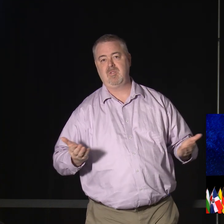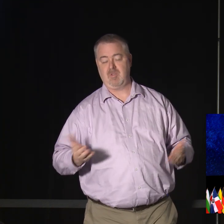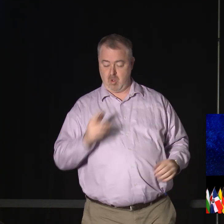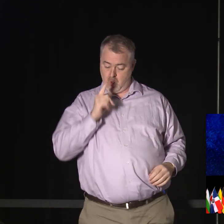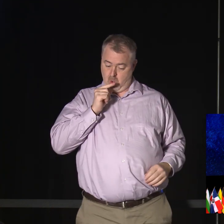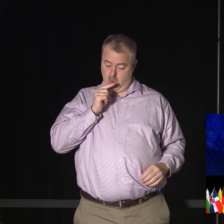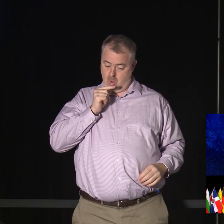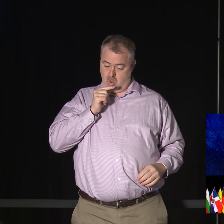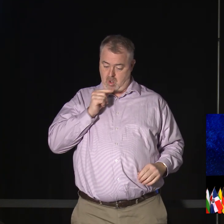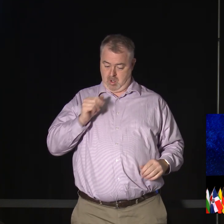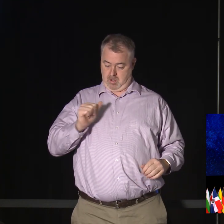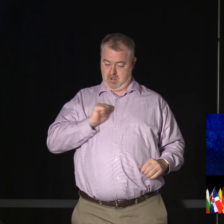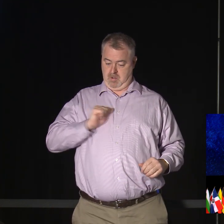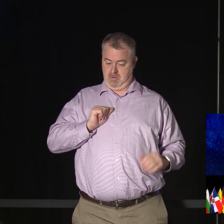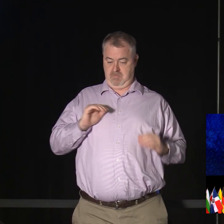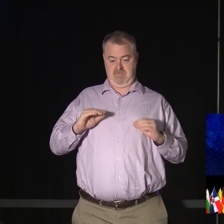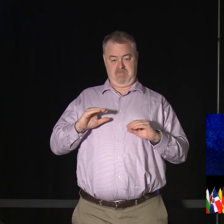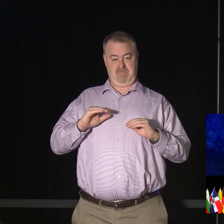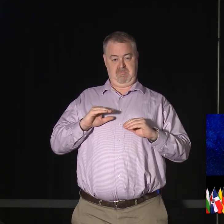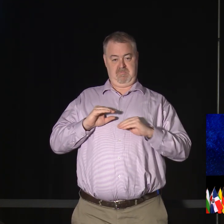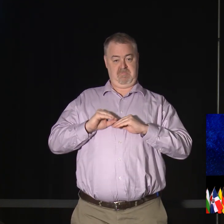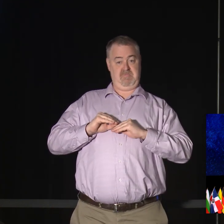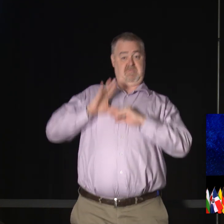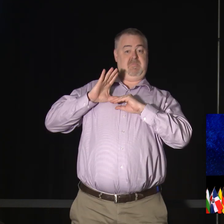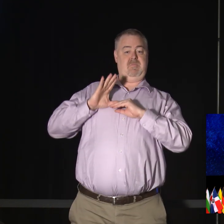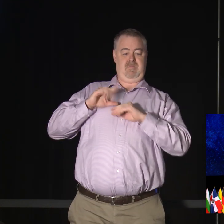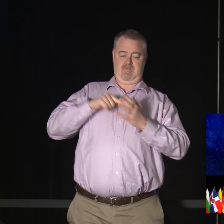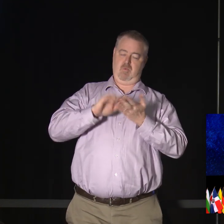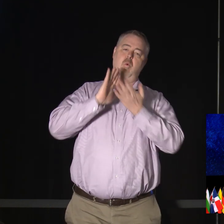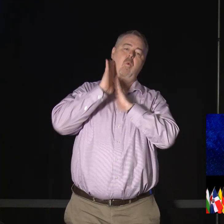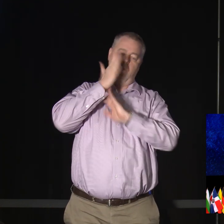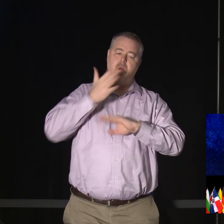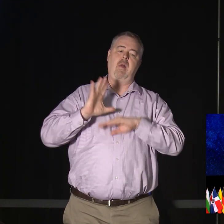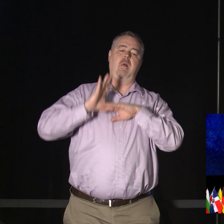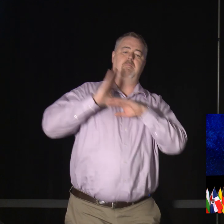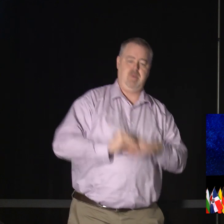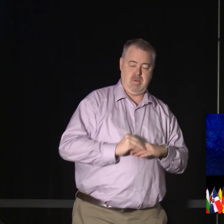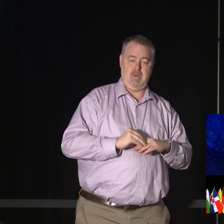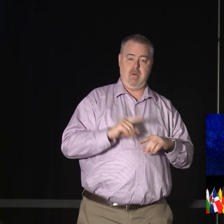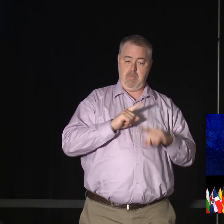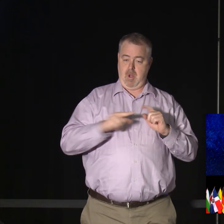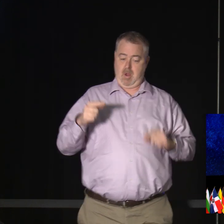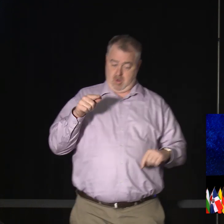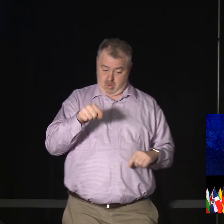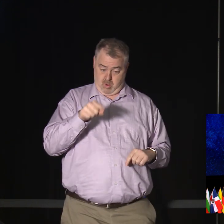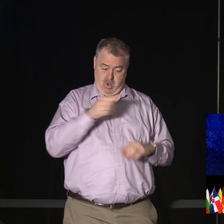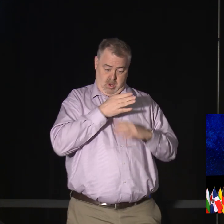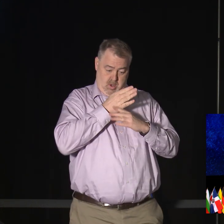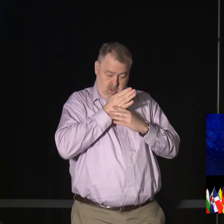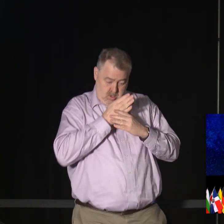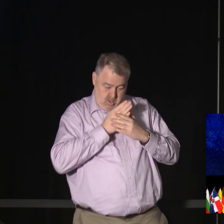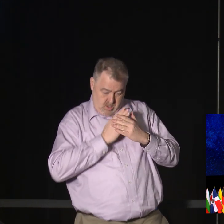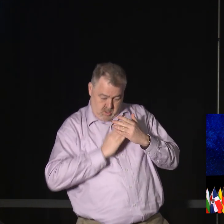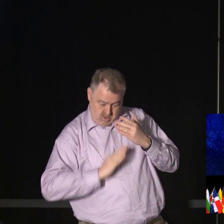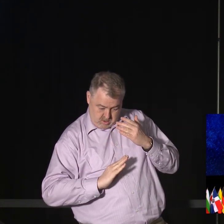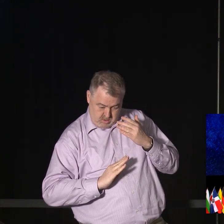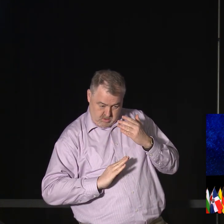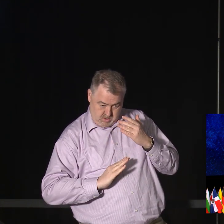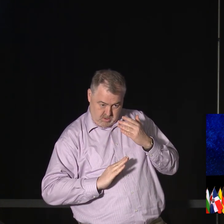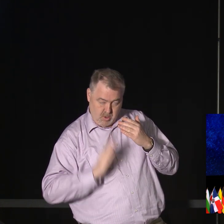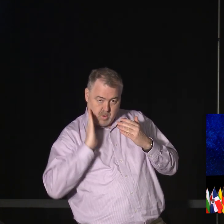shall be abased, and he that shall humble himself shall be exalted. That's backwards, isn't